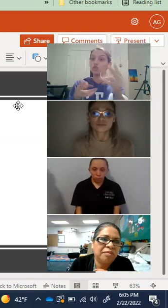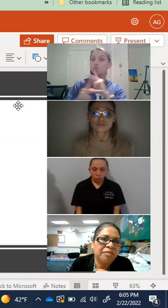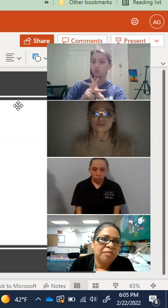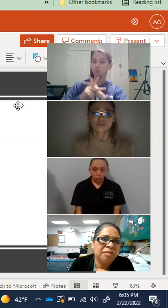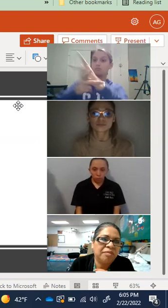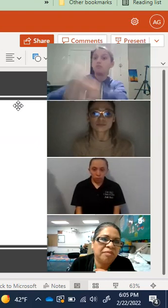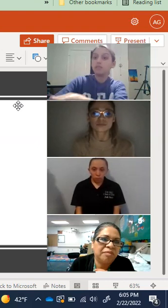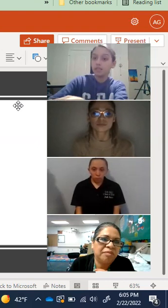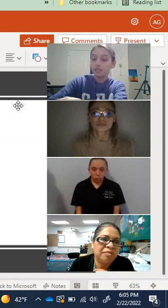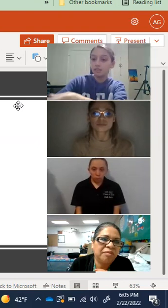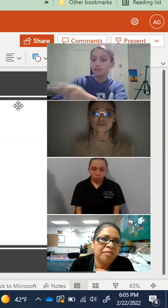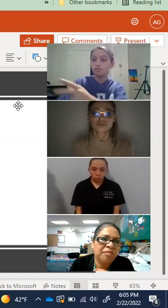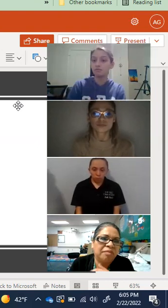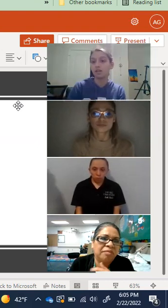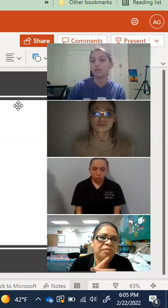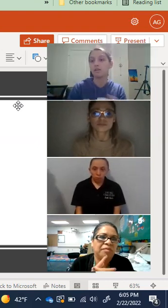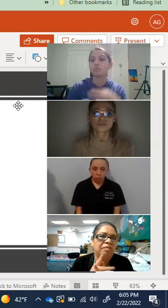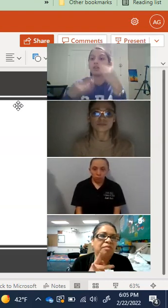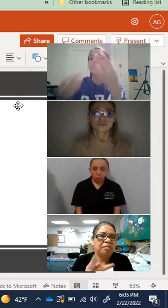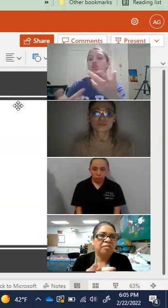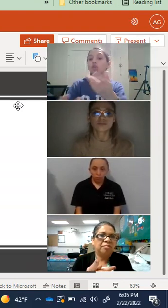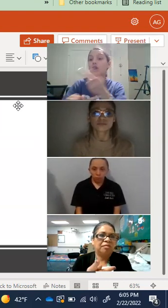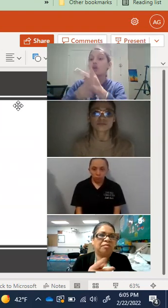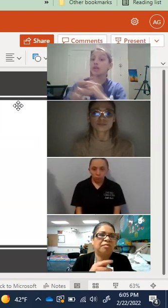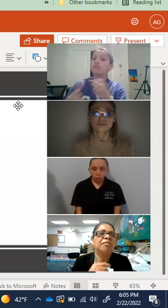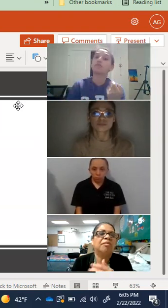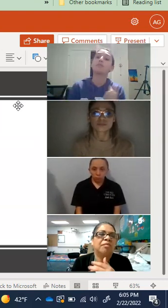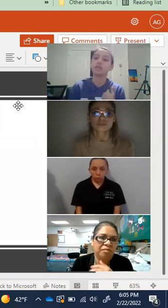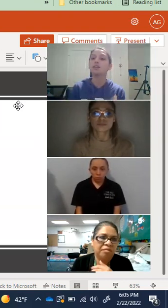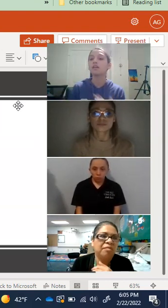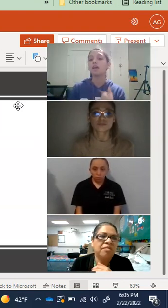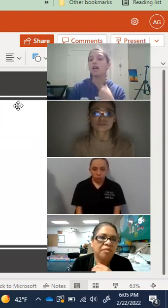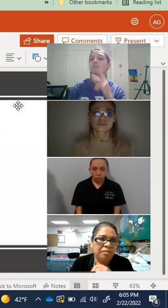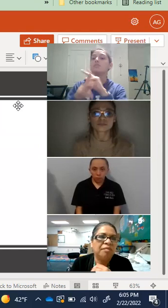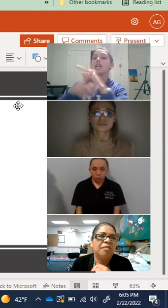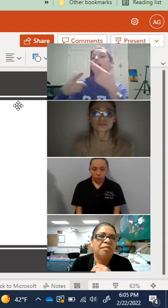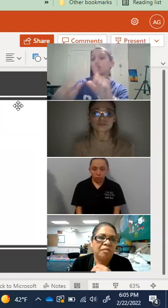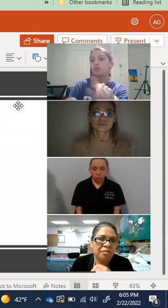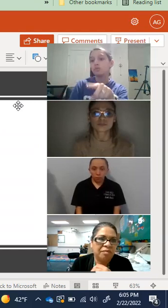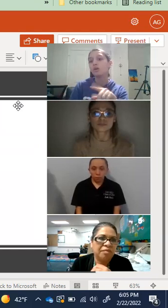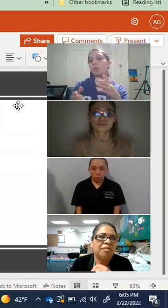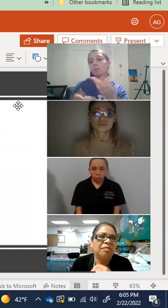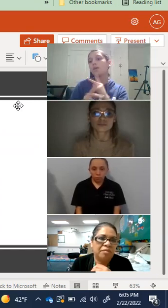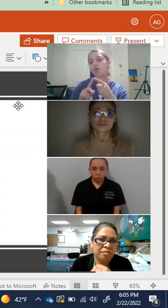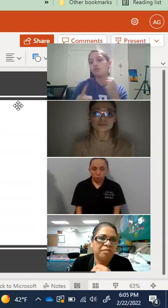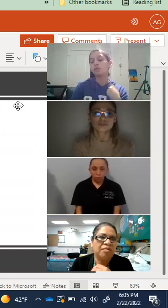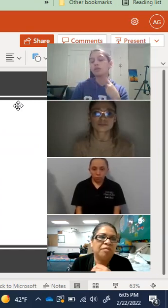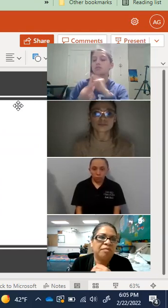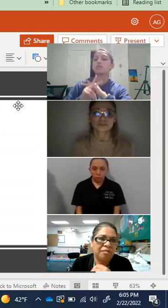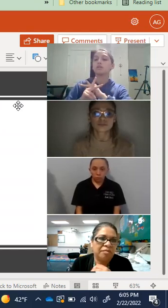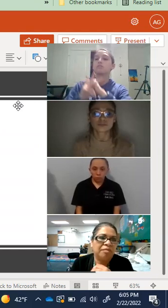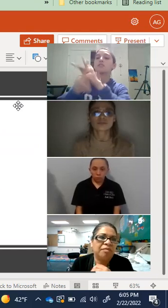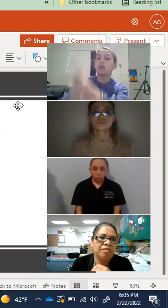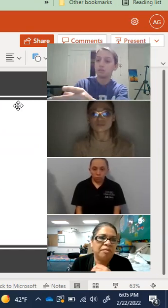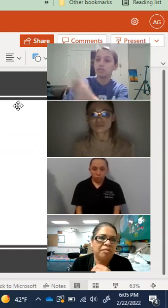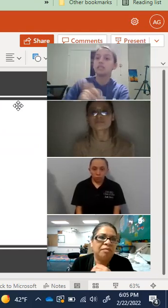something to you, lending, right? You're borrowing it from me. I'm letting you borrow from me.